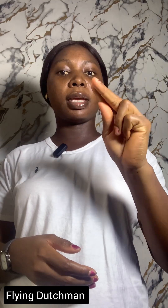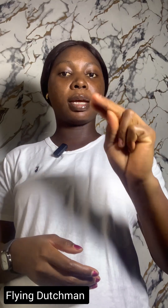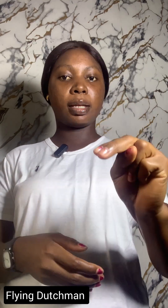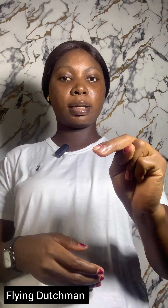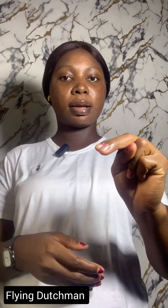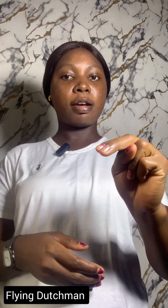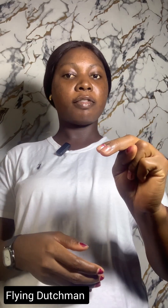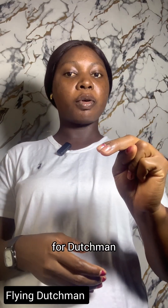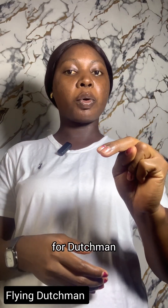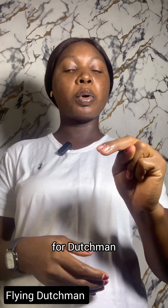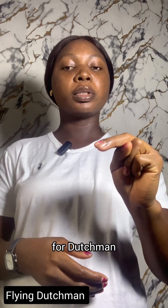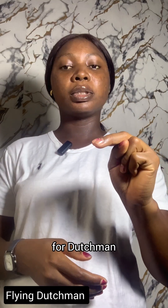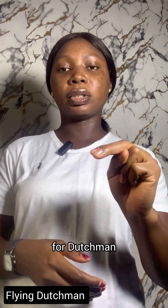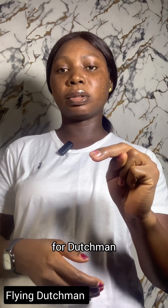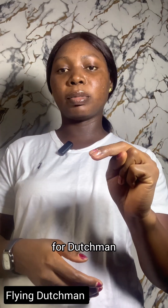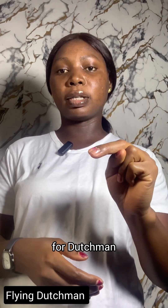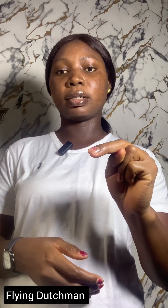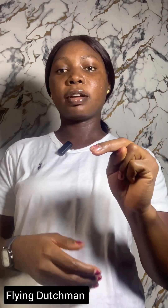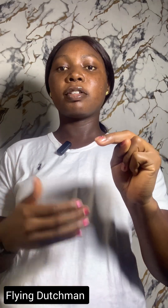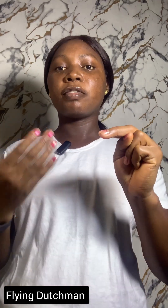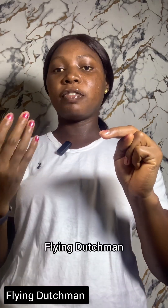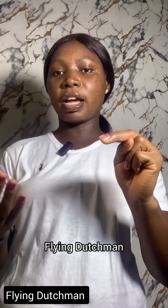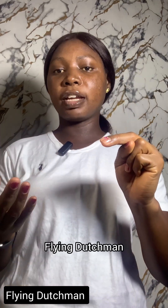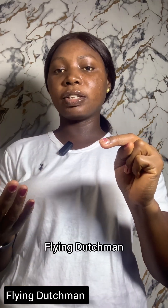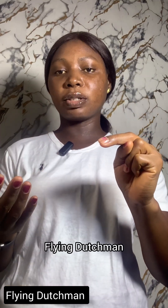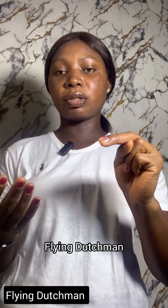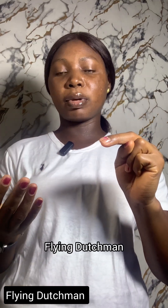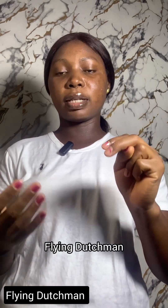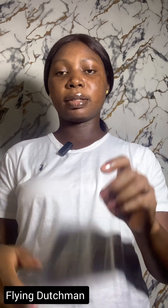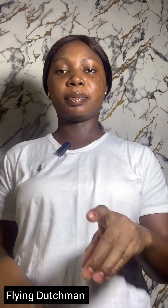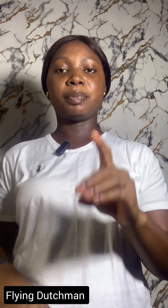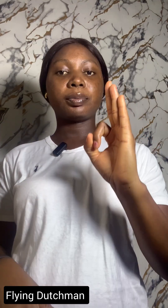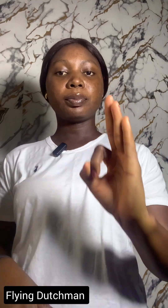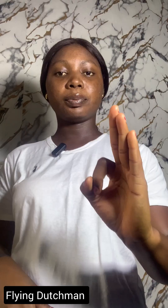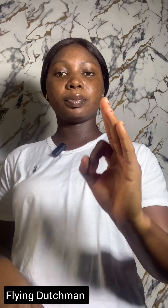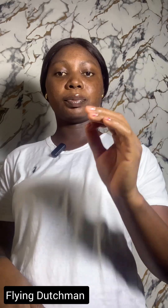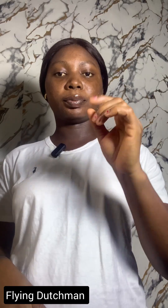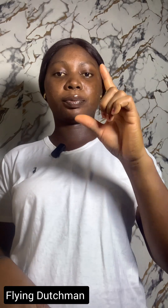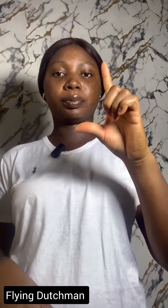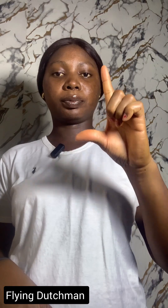FLYING DUTCHMAN for Dutchman. Flying Dutchman.